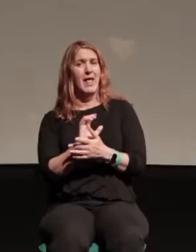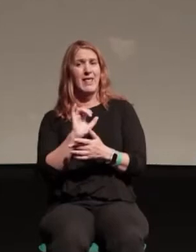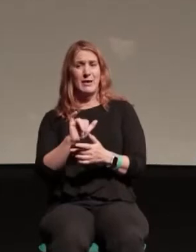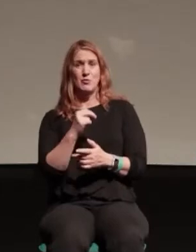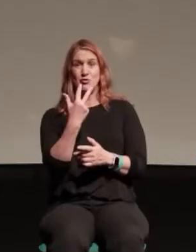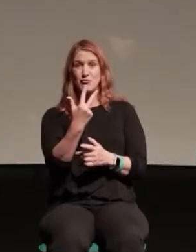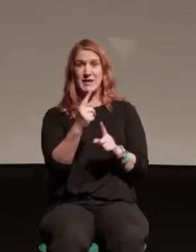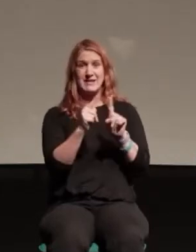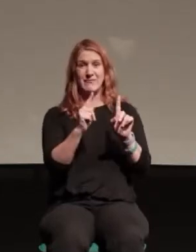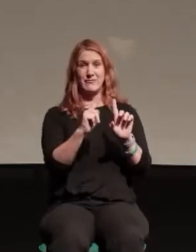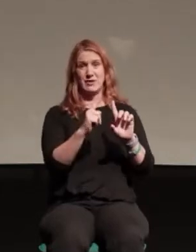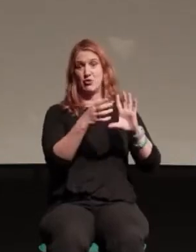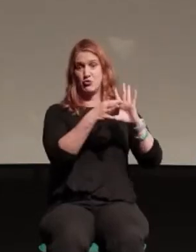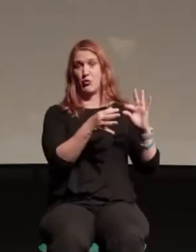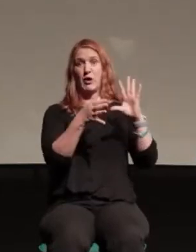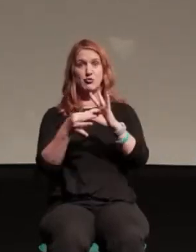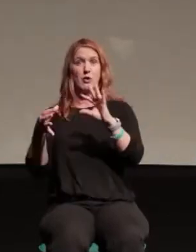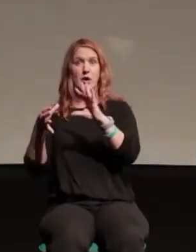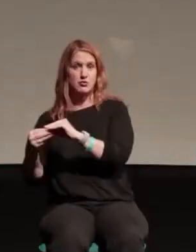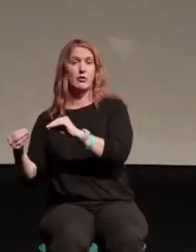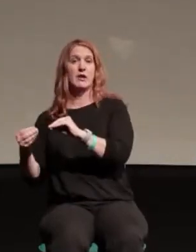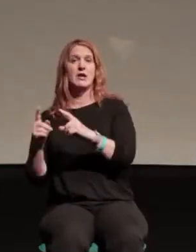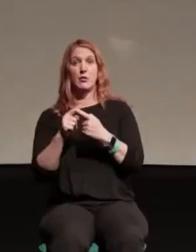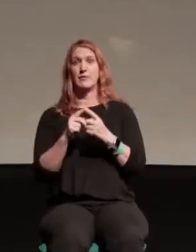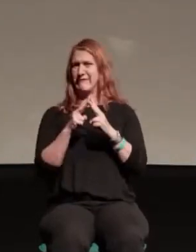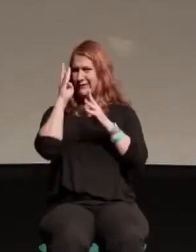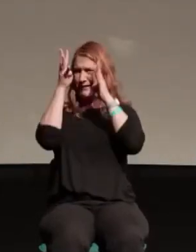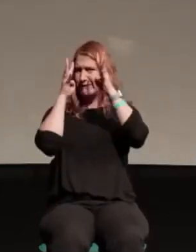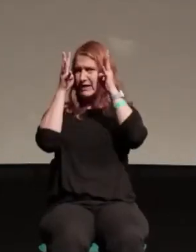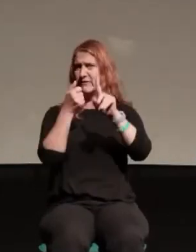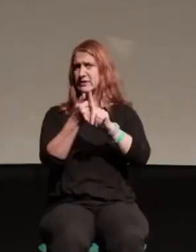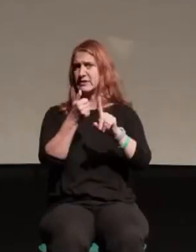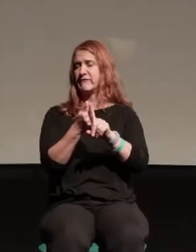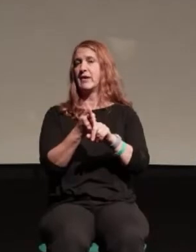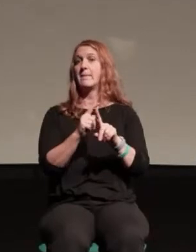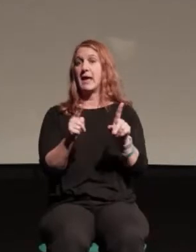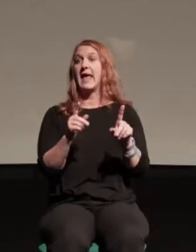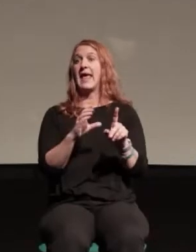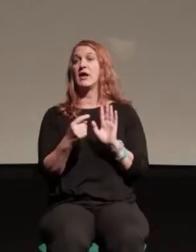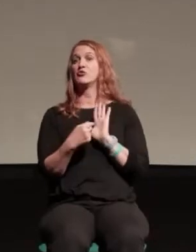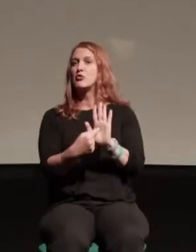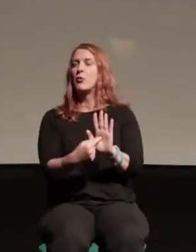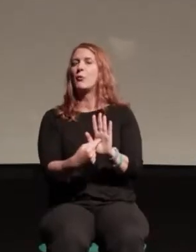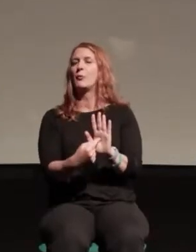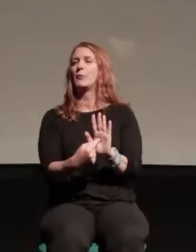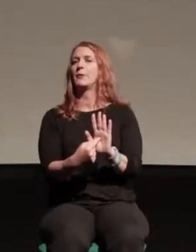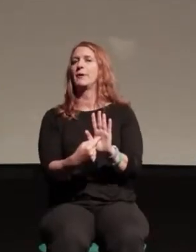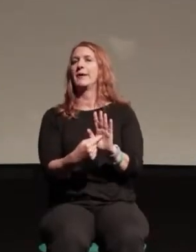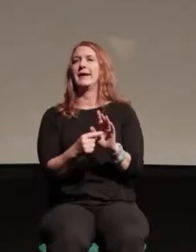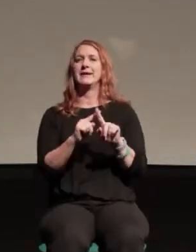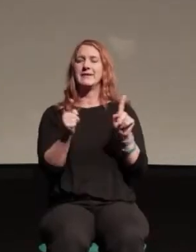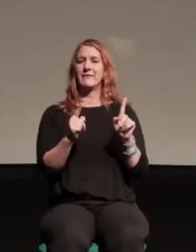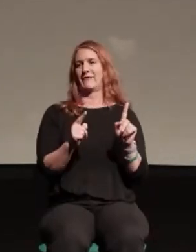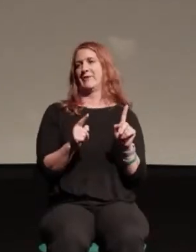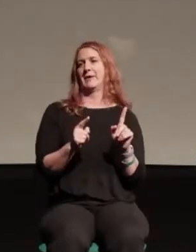3 chapters, you know, so that it wasn't innovative. And it was certainly featuring subjects